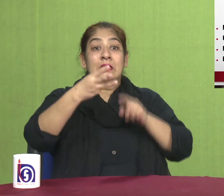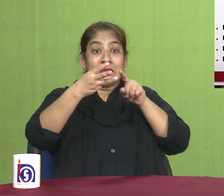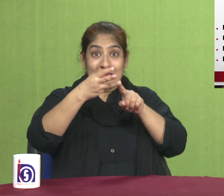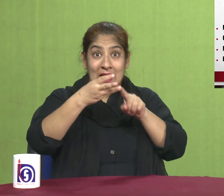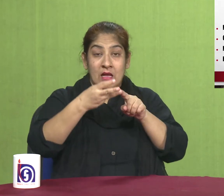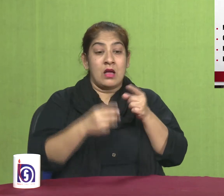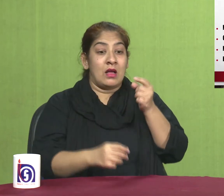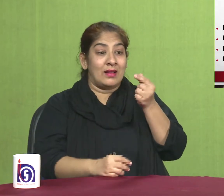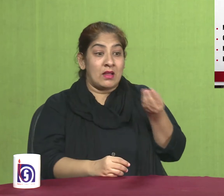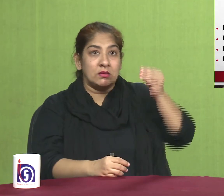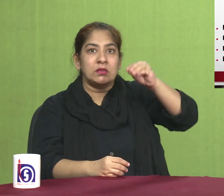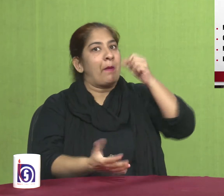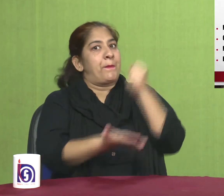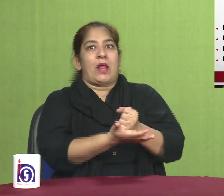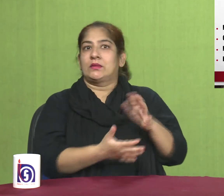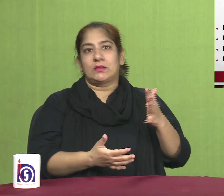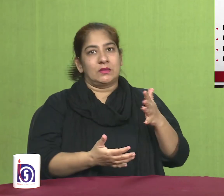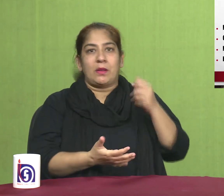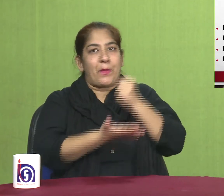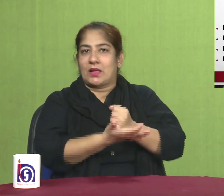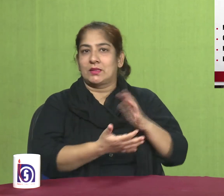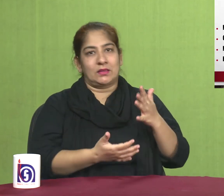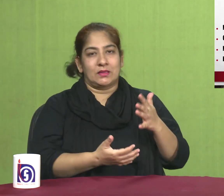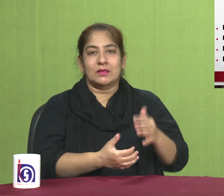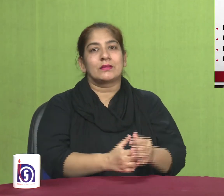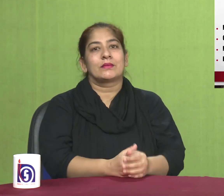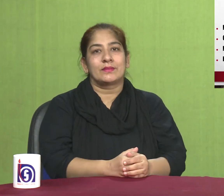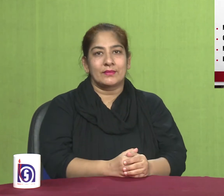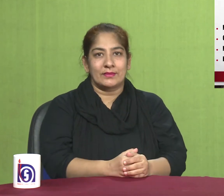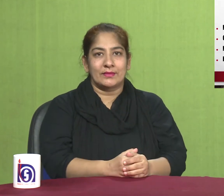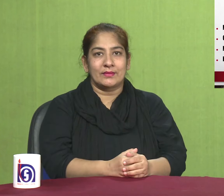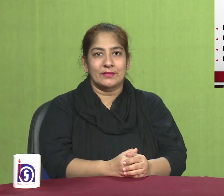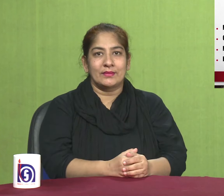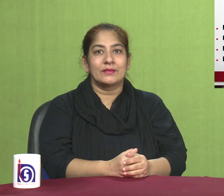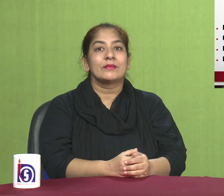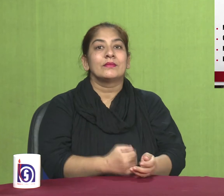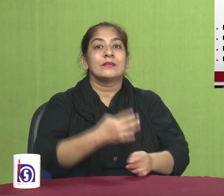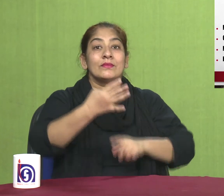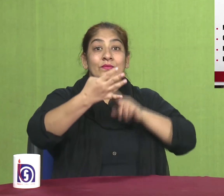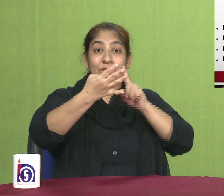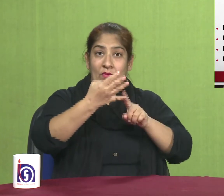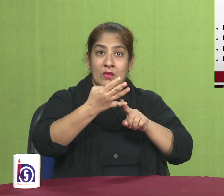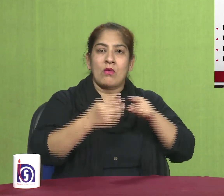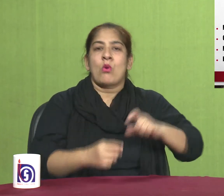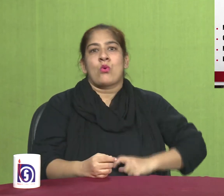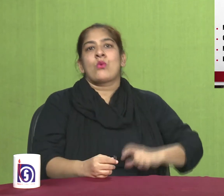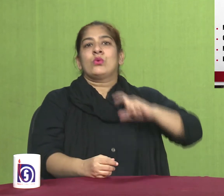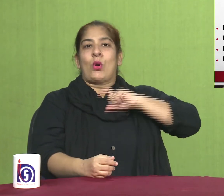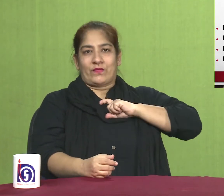And the third point says that there is no dividend. It is not must. It is not necessary.